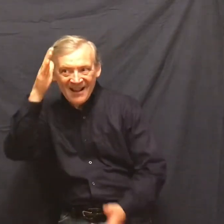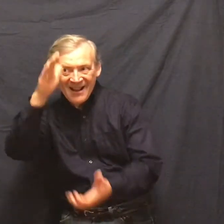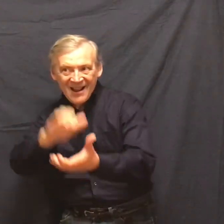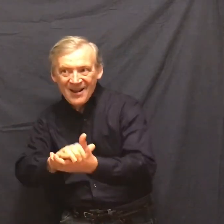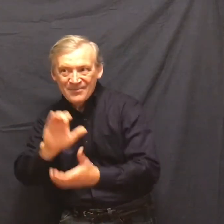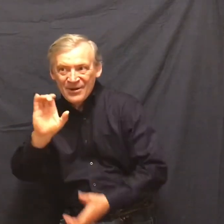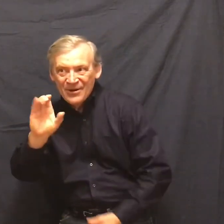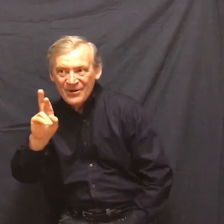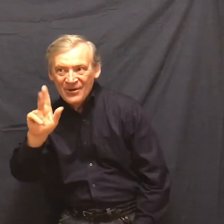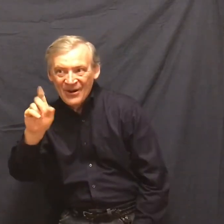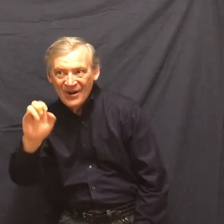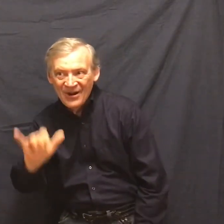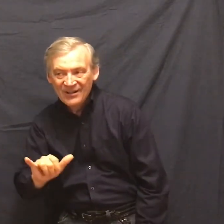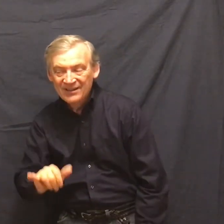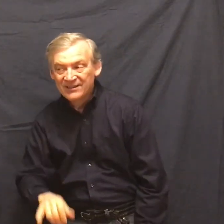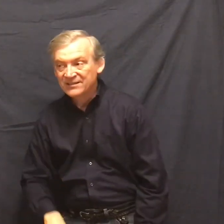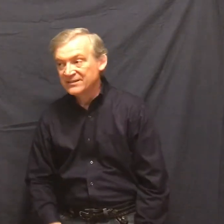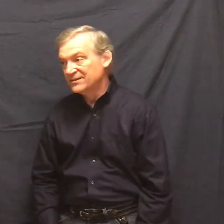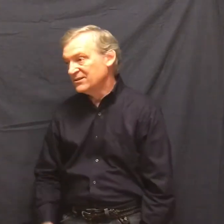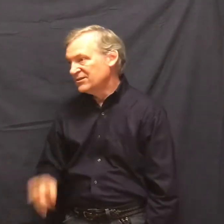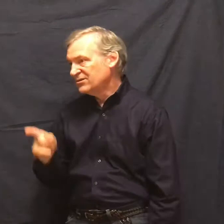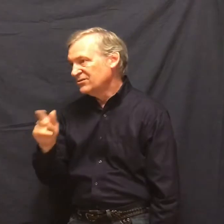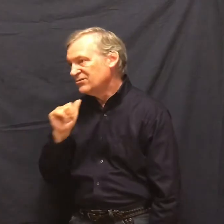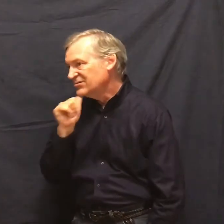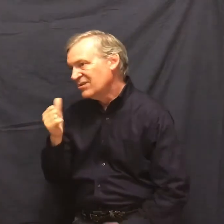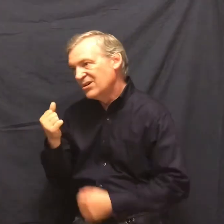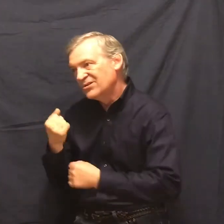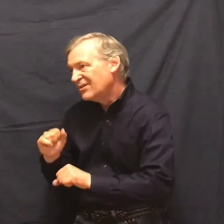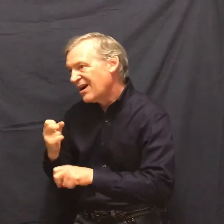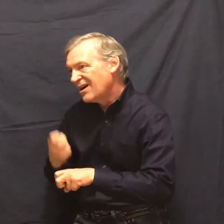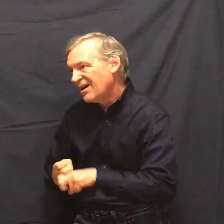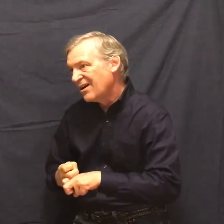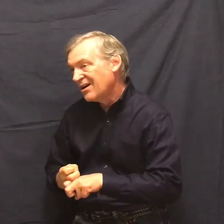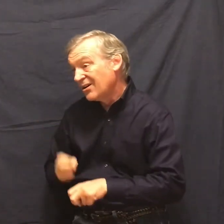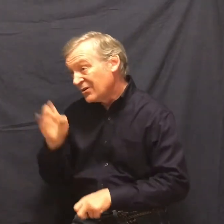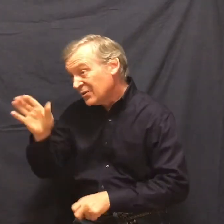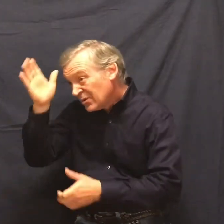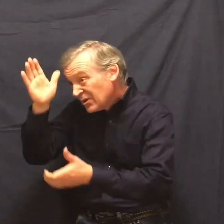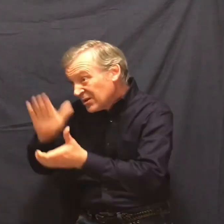"Well, you ain't trying very hard. I seen him going in your house."